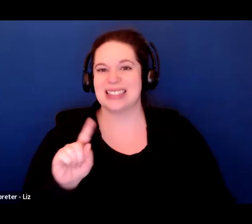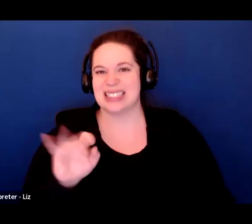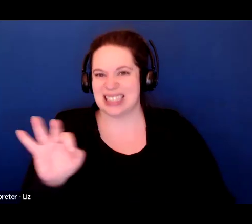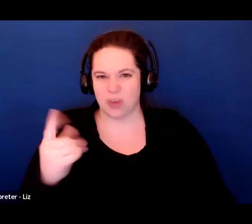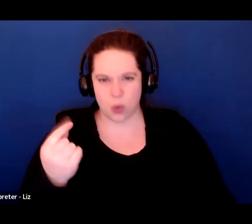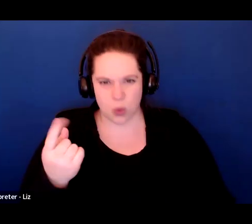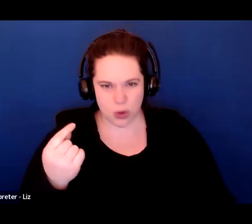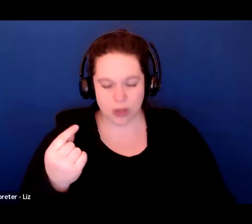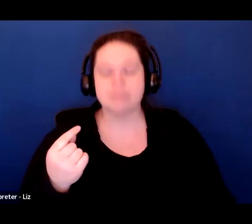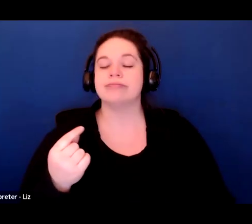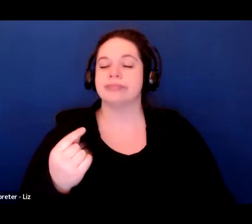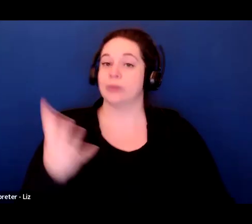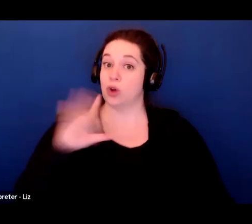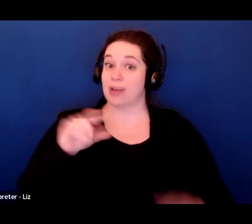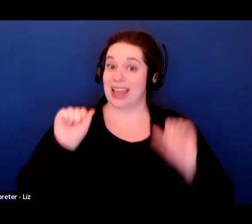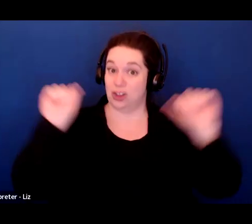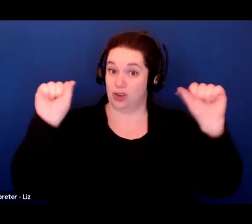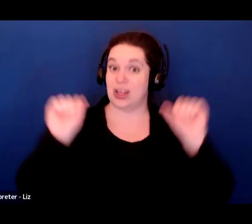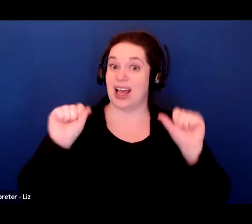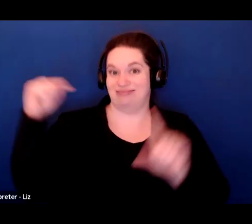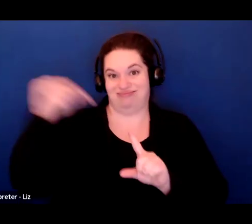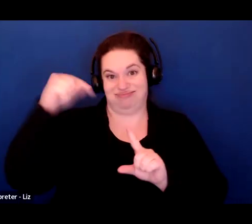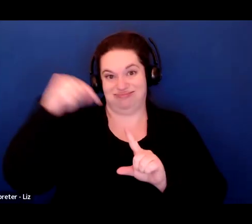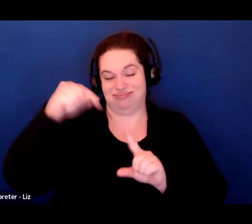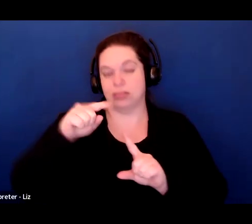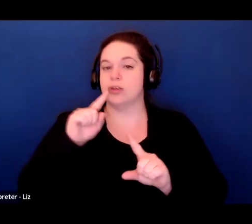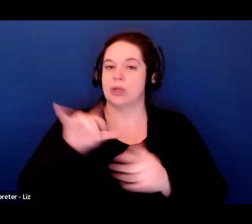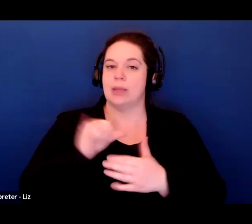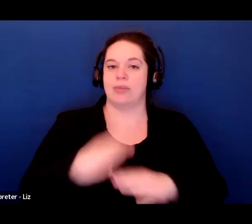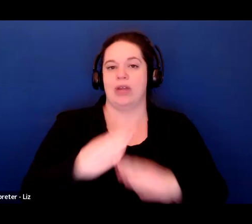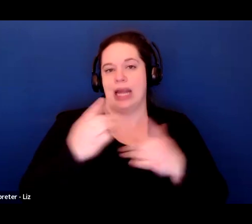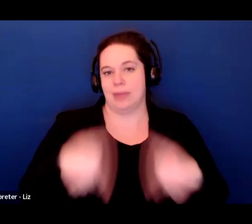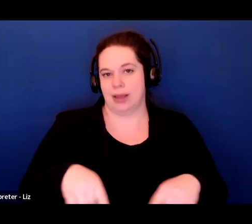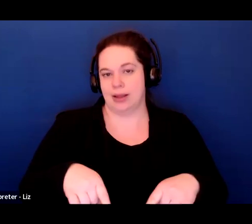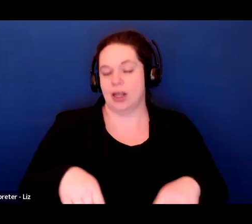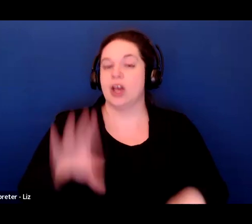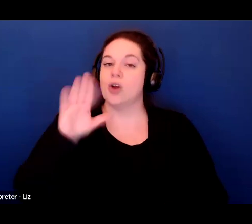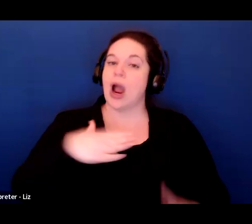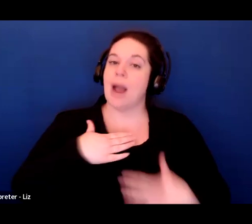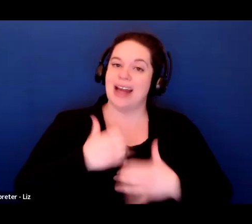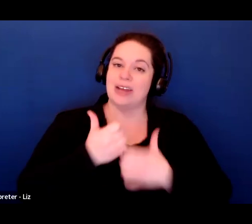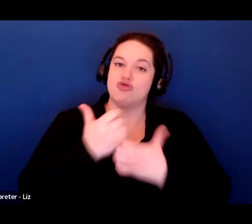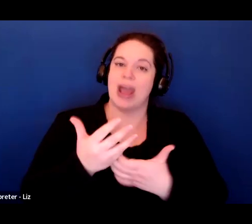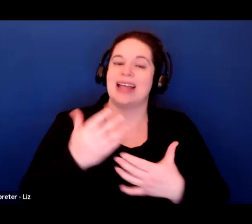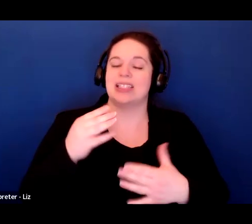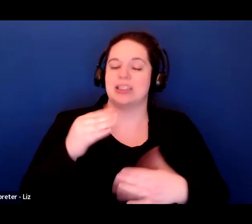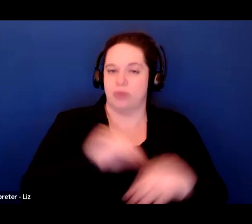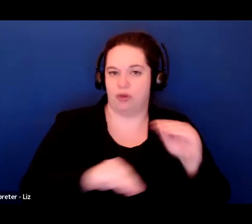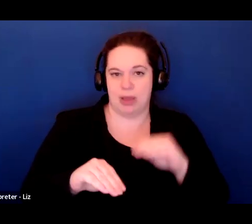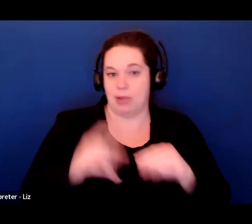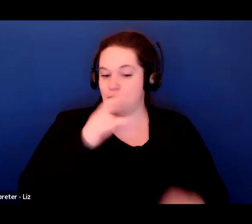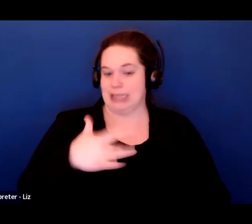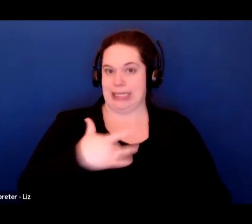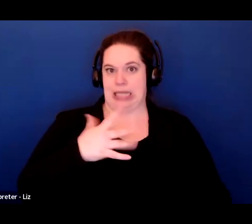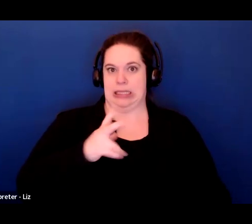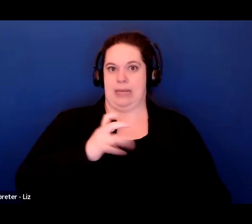I was saying, over time, our body creates movement. You might not sense it because of your paralysis, but your body